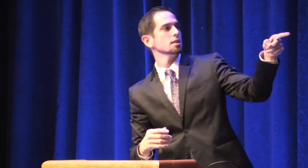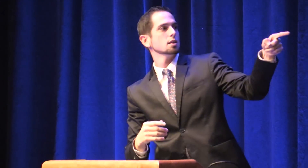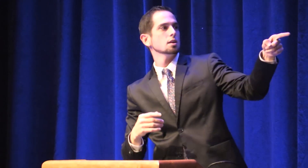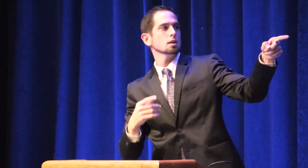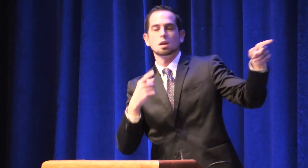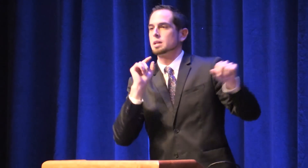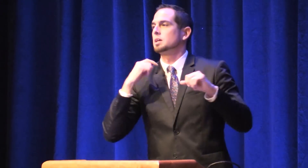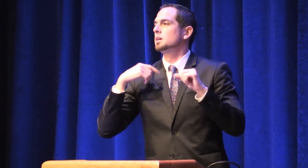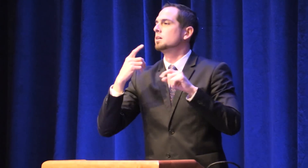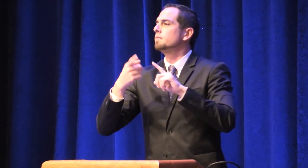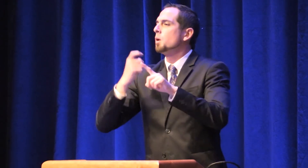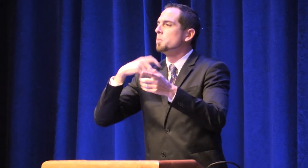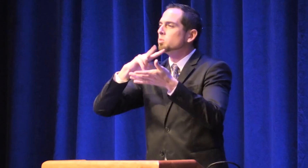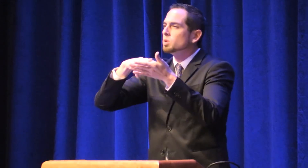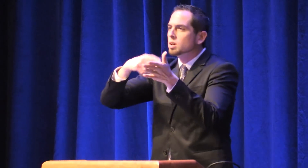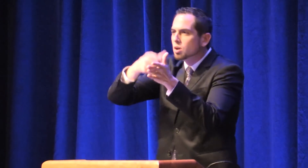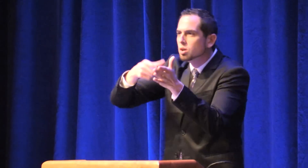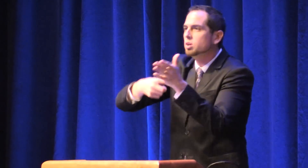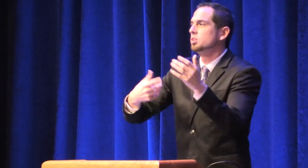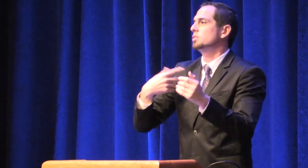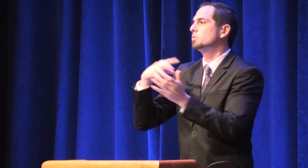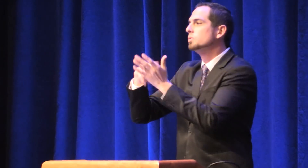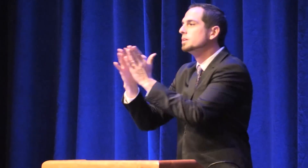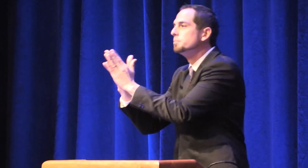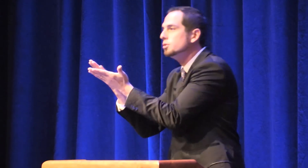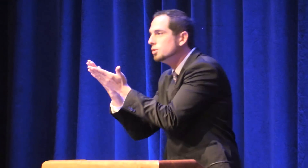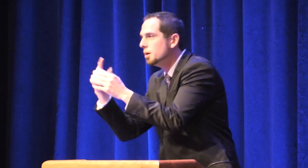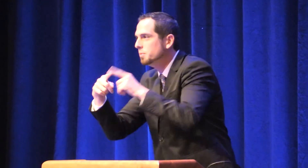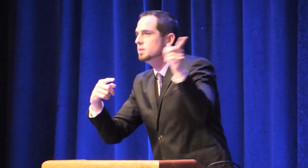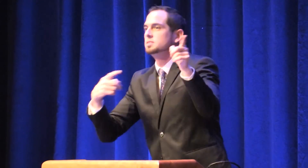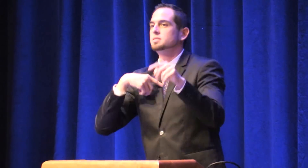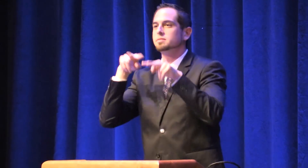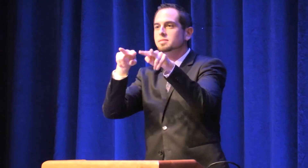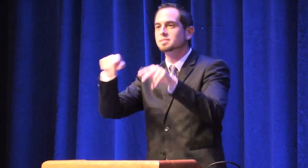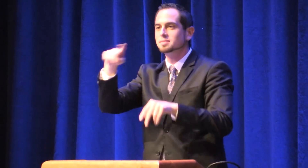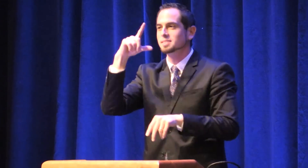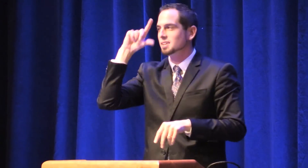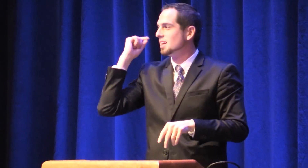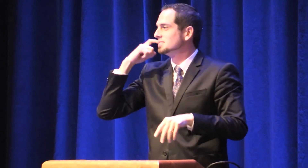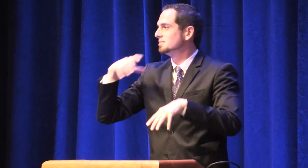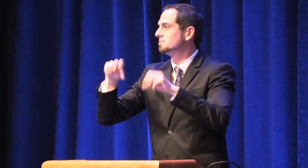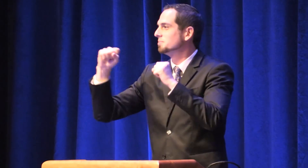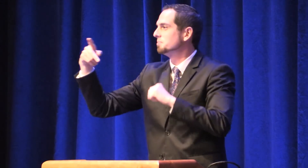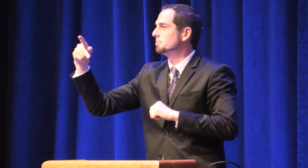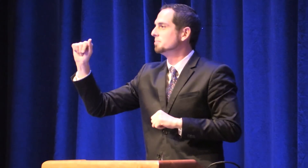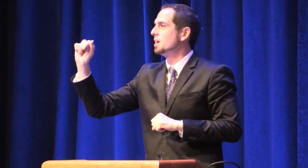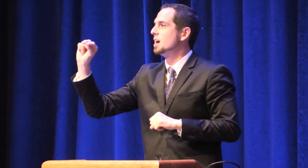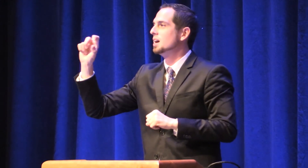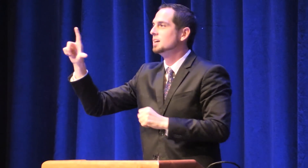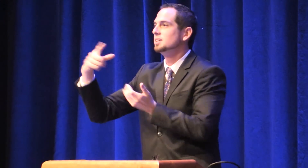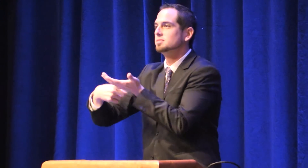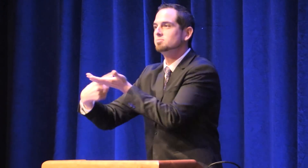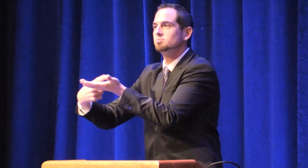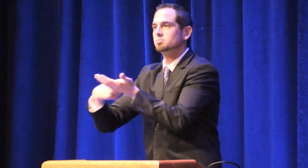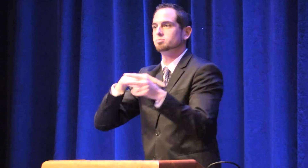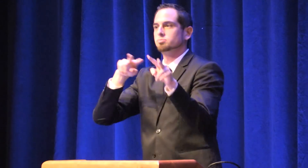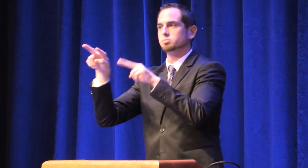was around at that time. I surely would have flown to DC to cover it. I since have read books. I've seen all